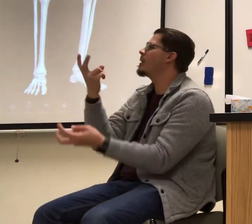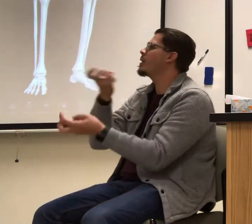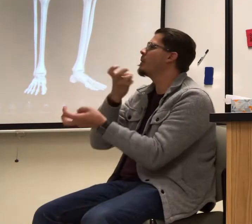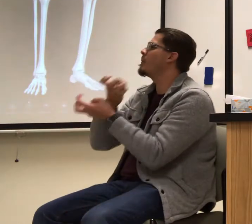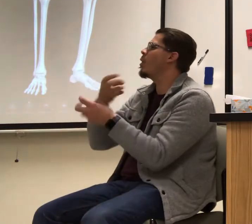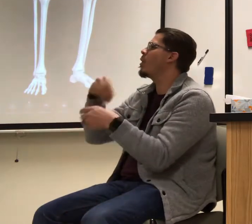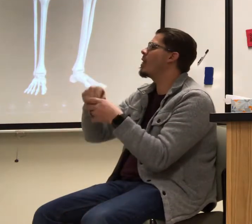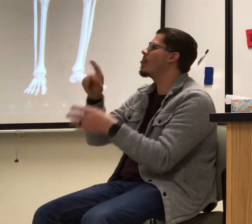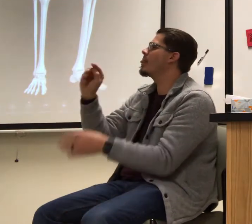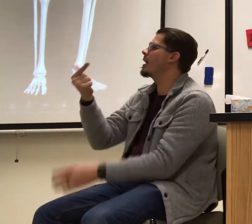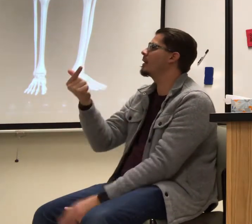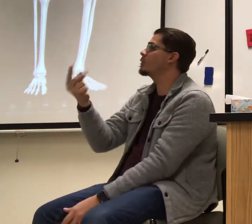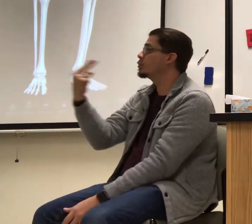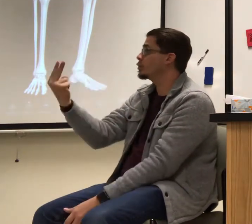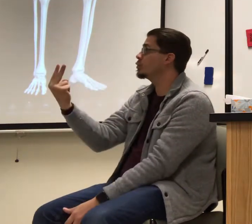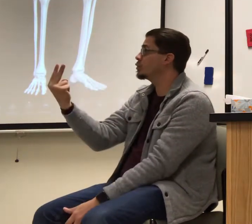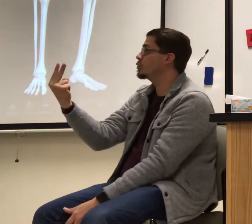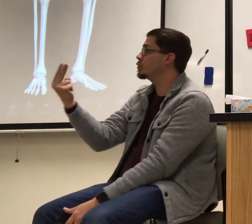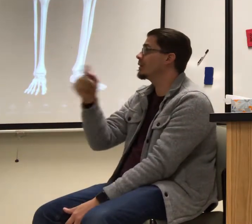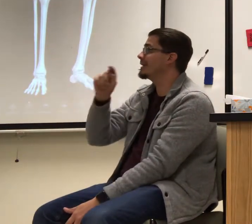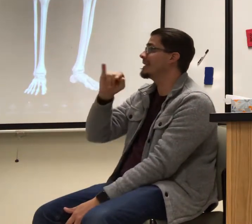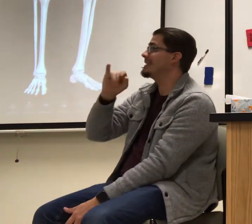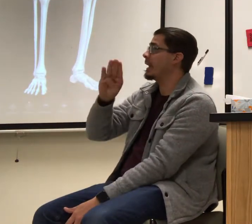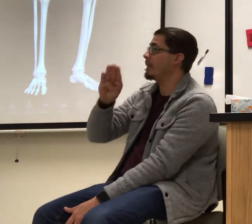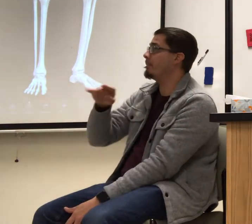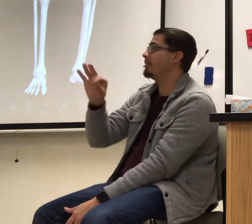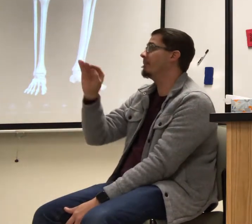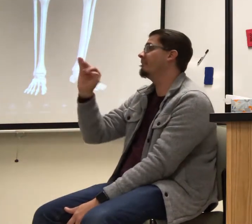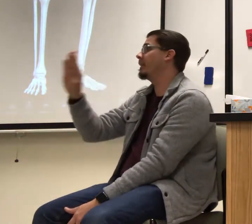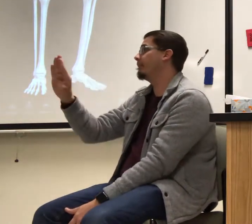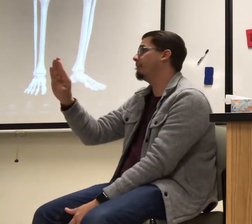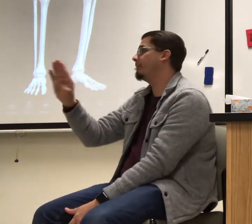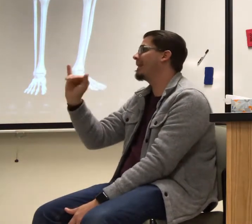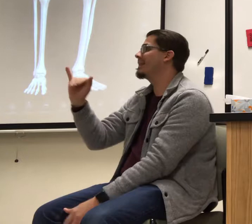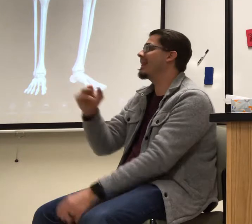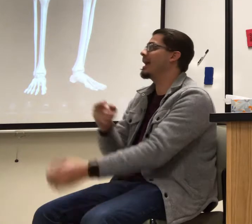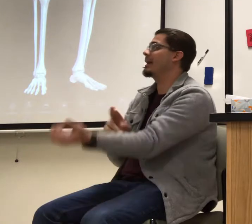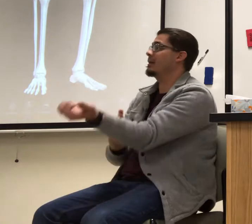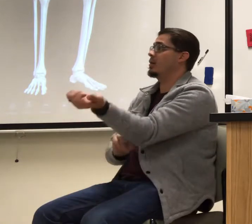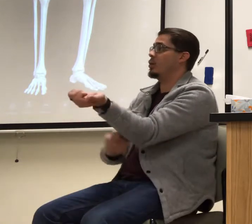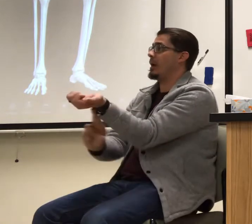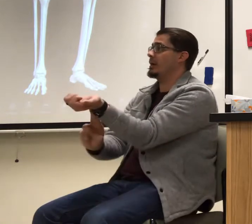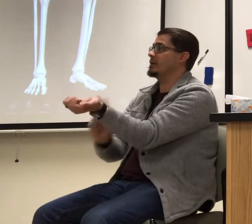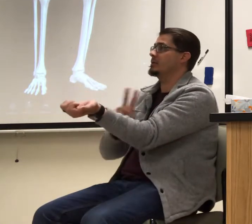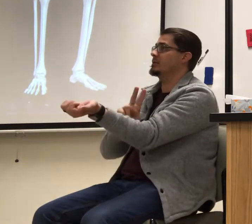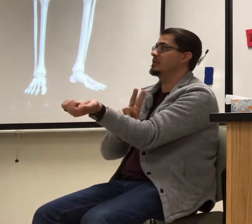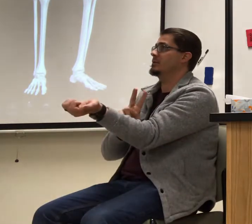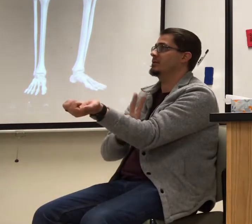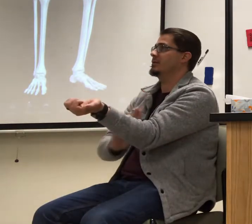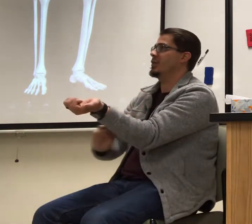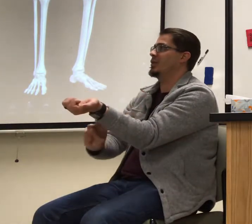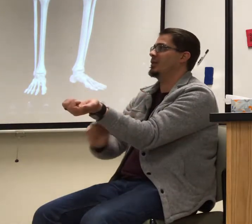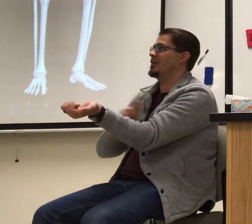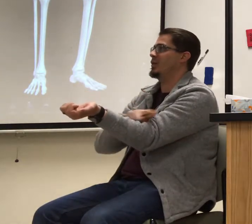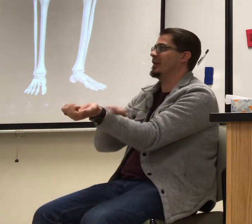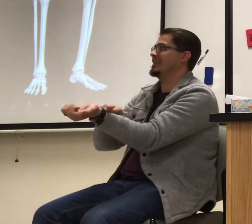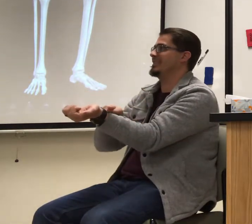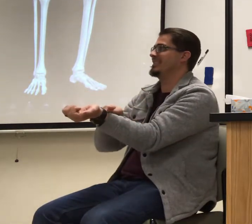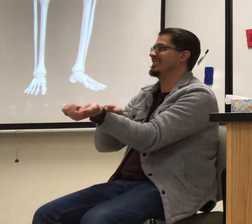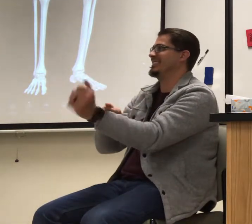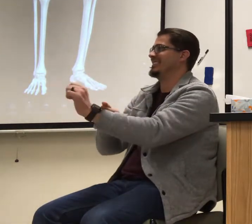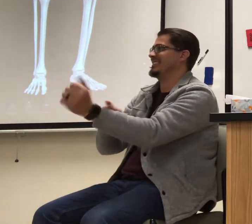see there? 2, tips in. Just like radius and ulna on the forearm, the leg is like the